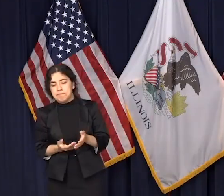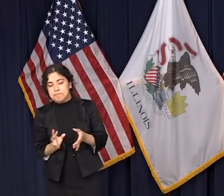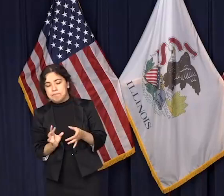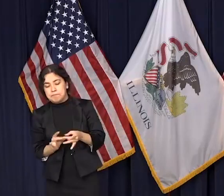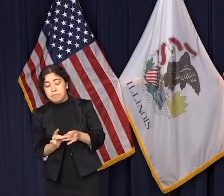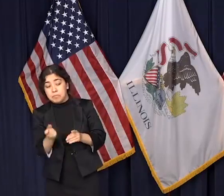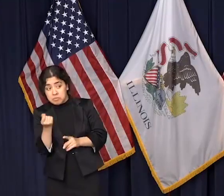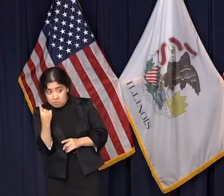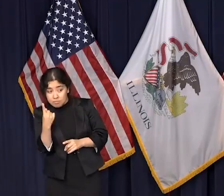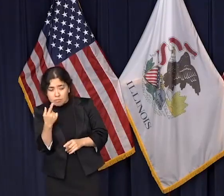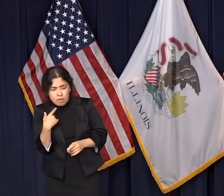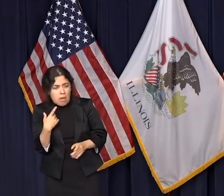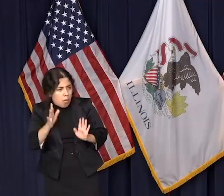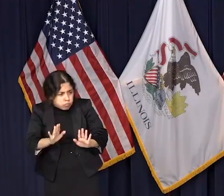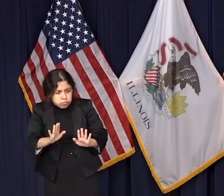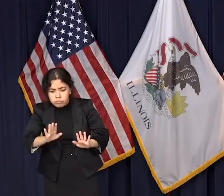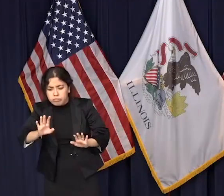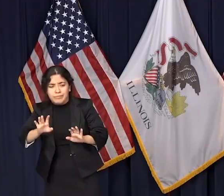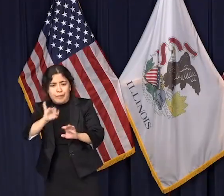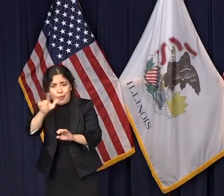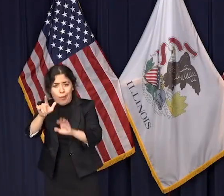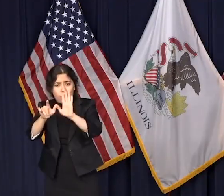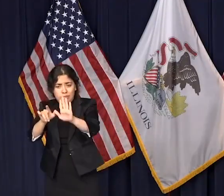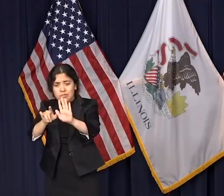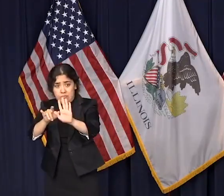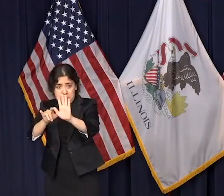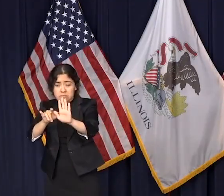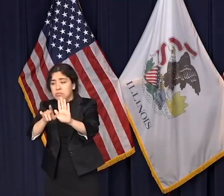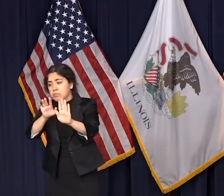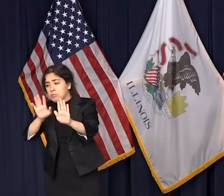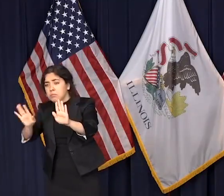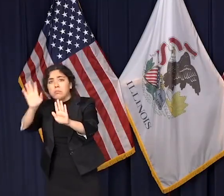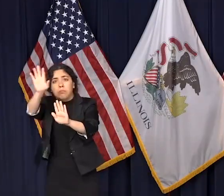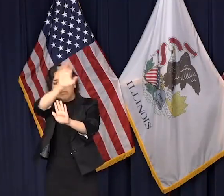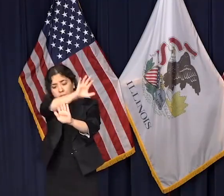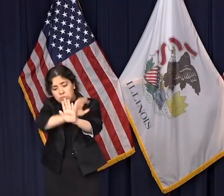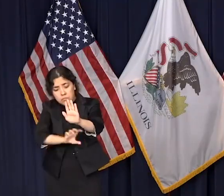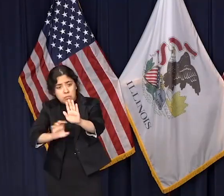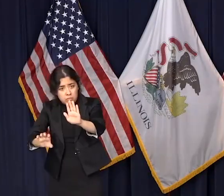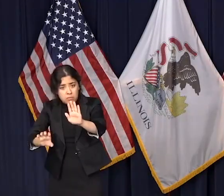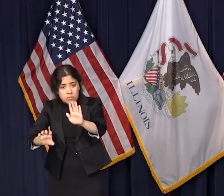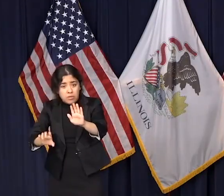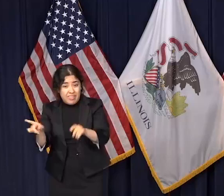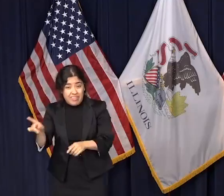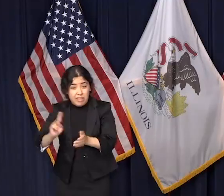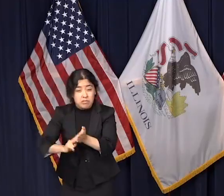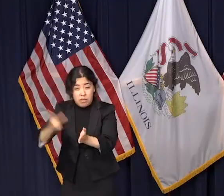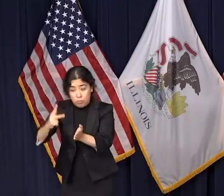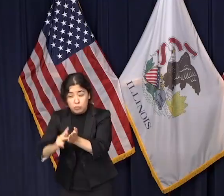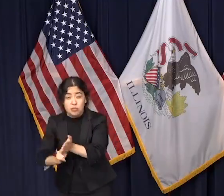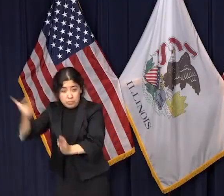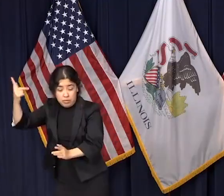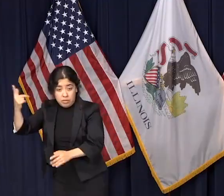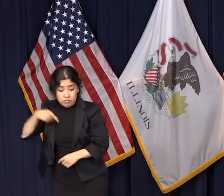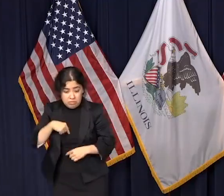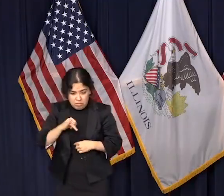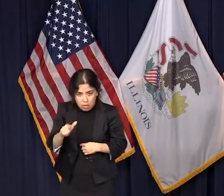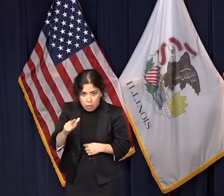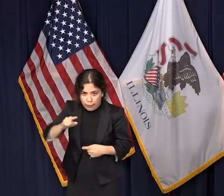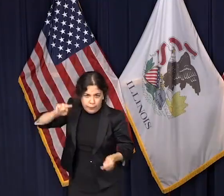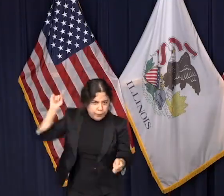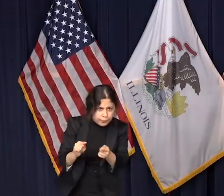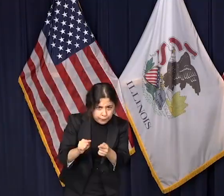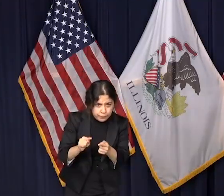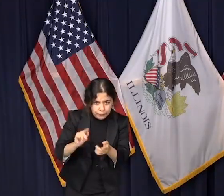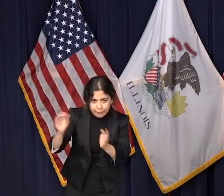state around us has either double or triple our positivity rate. So this is challenging for us, right? And we